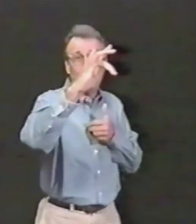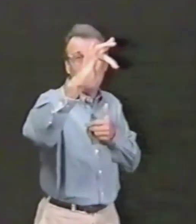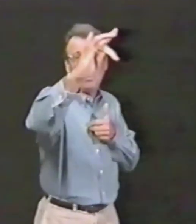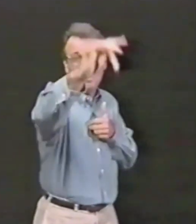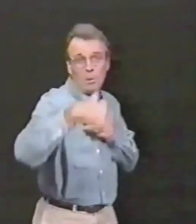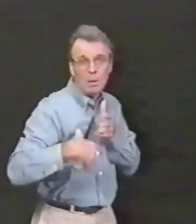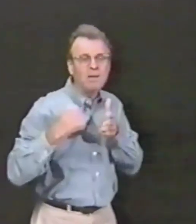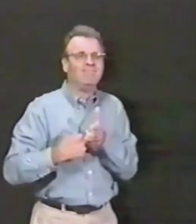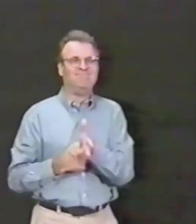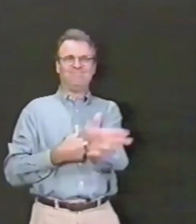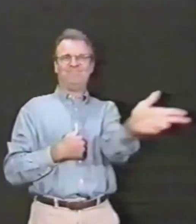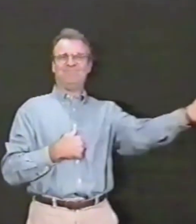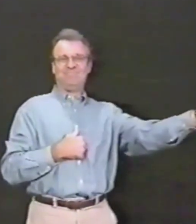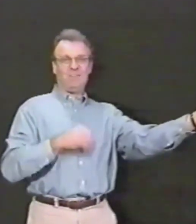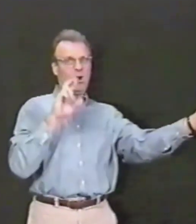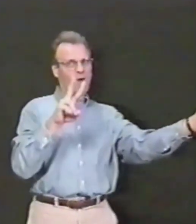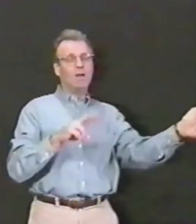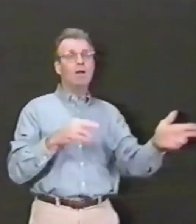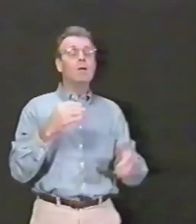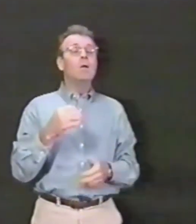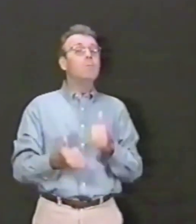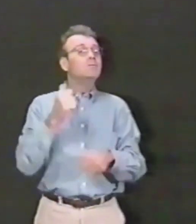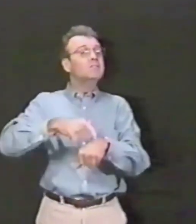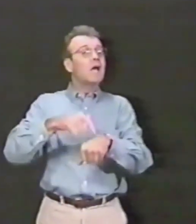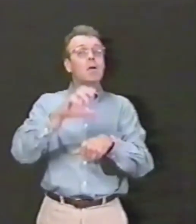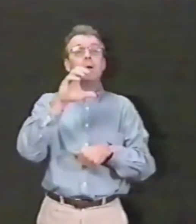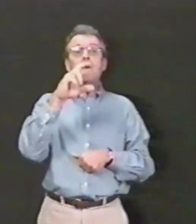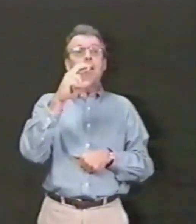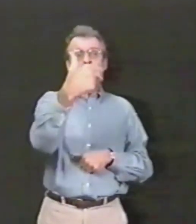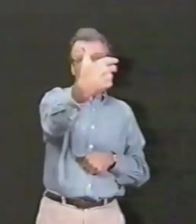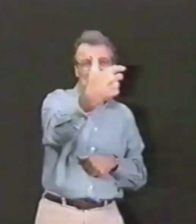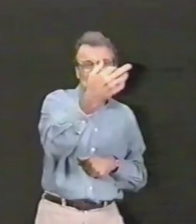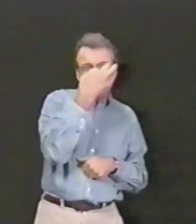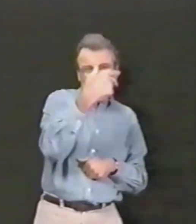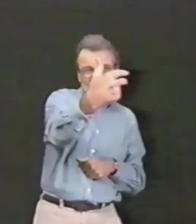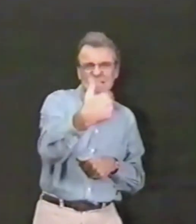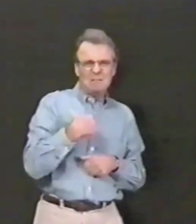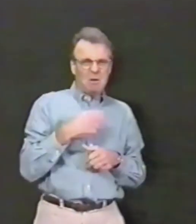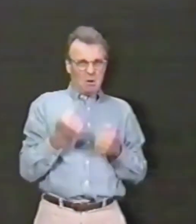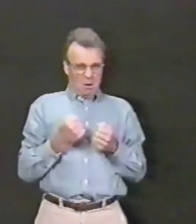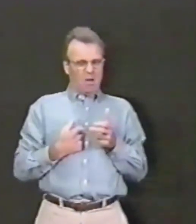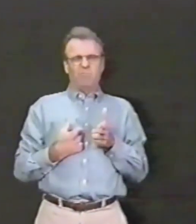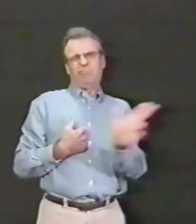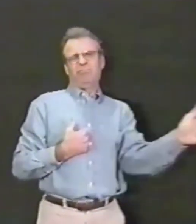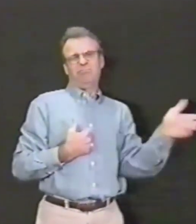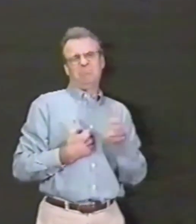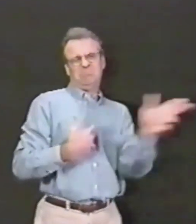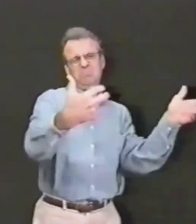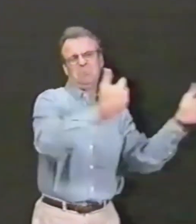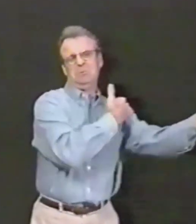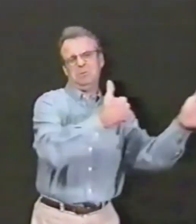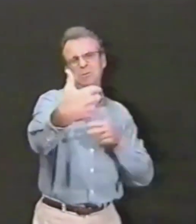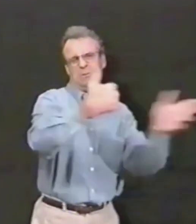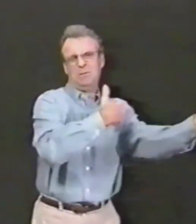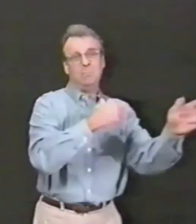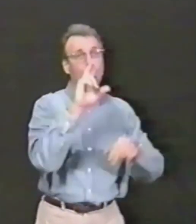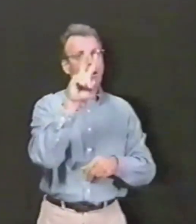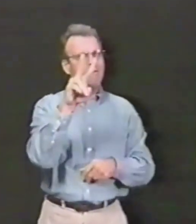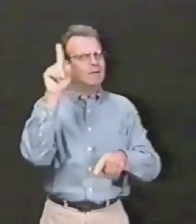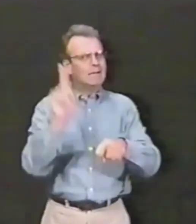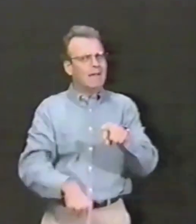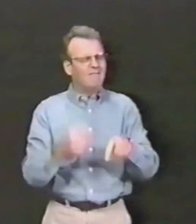I also learned you have to be careful when you take left turns in an RV. You have to make sure that they're wide left